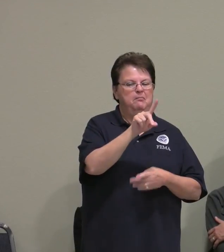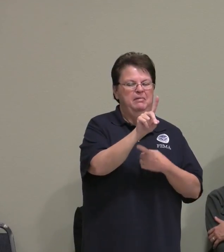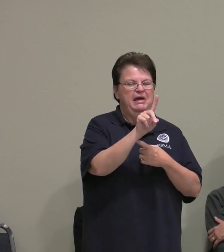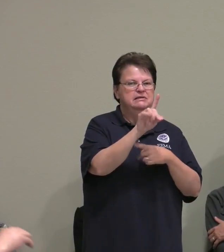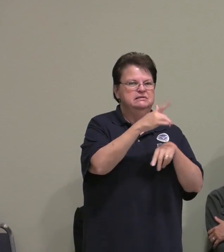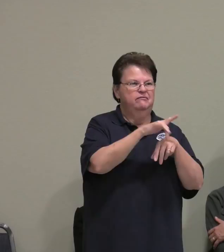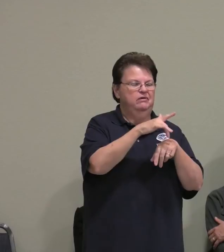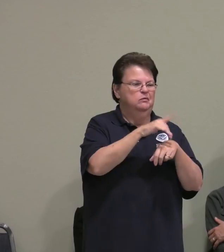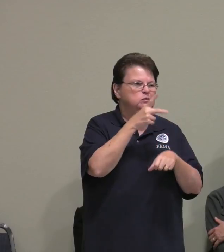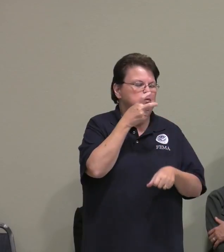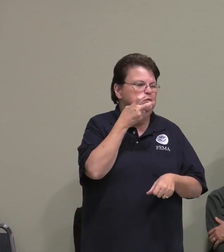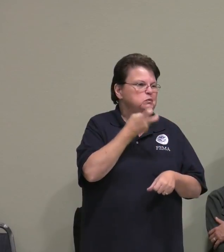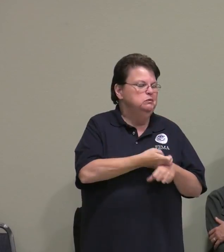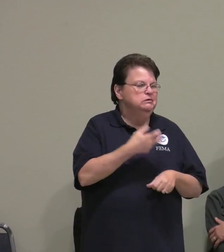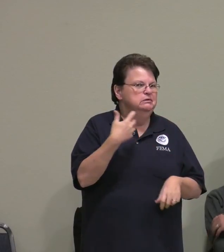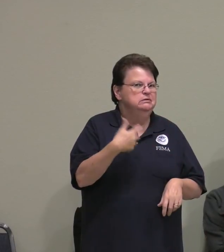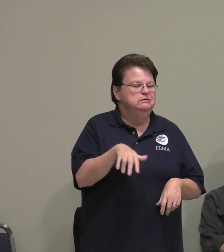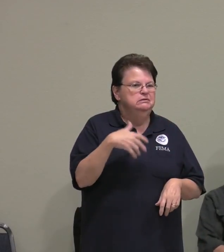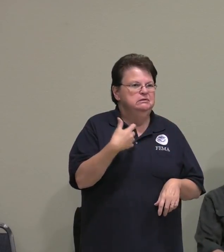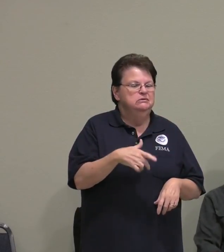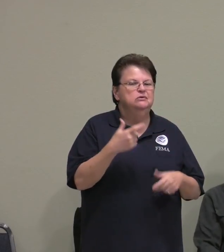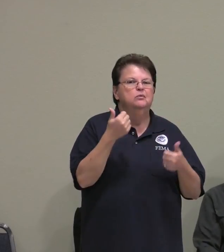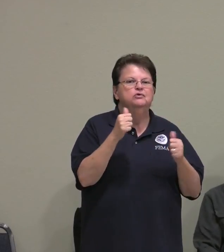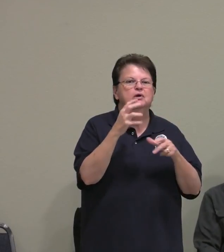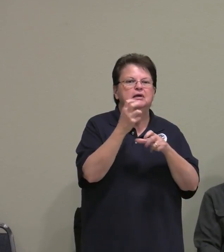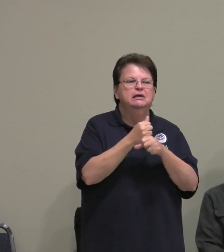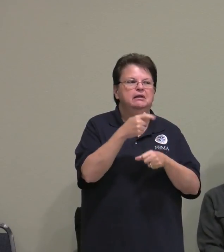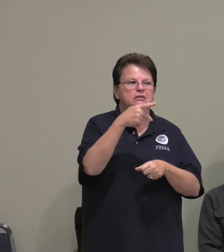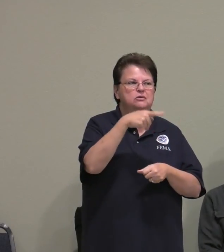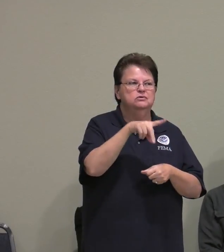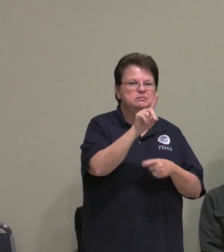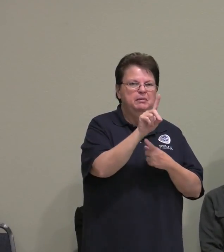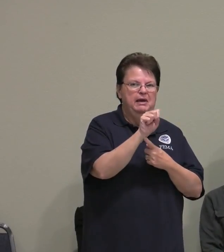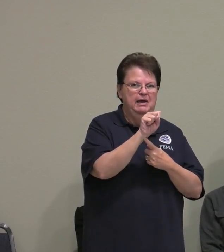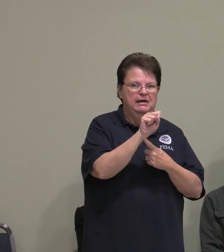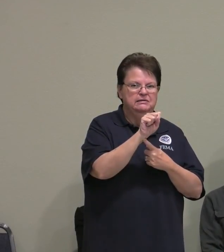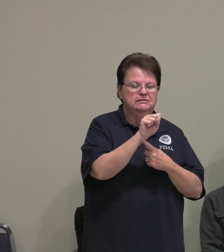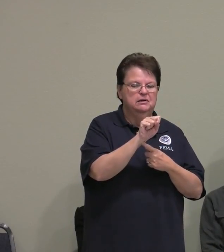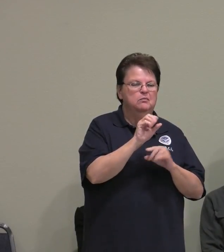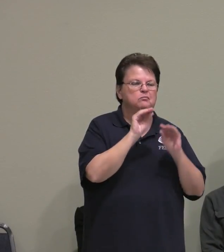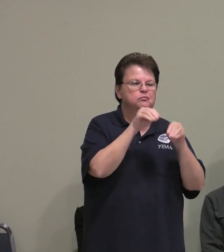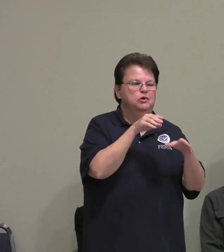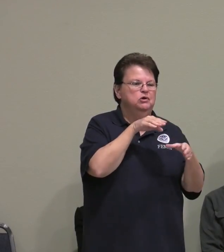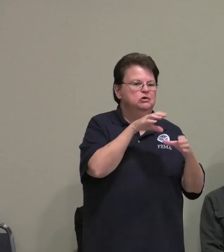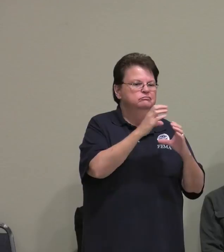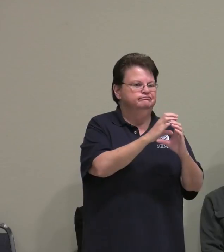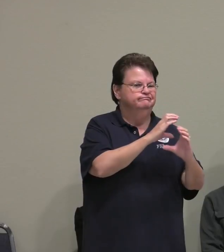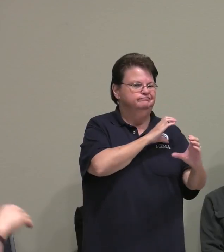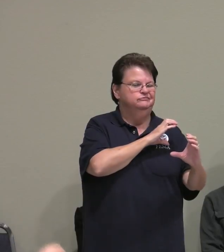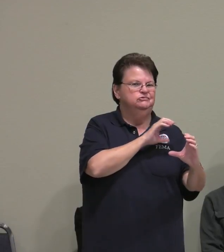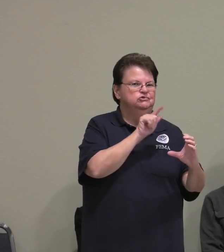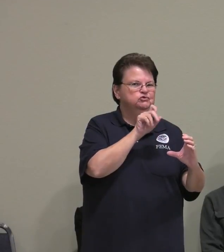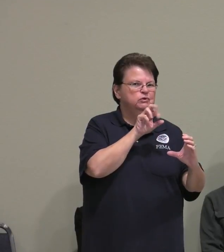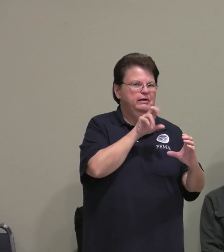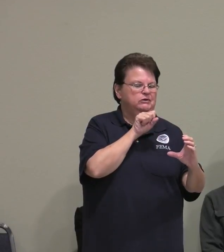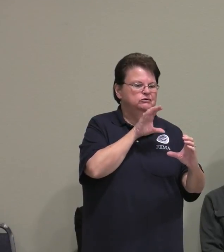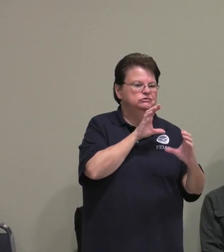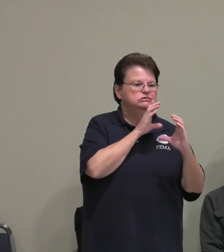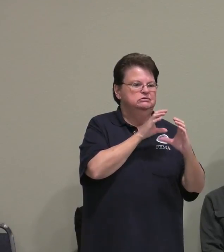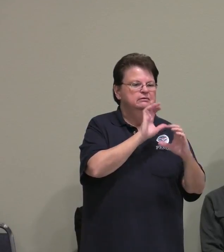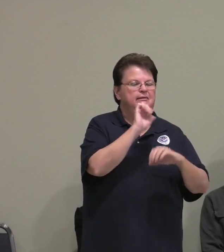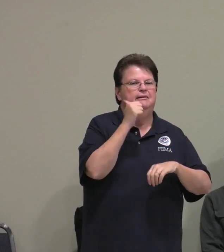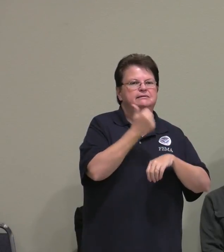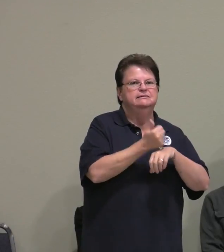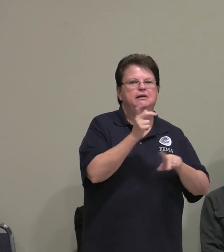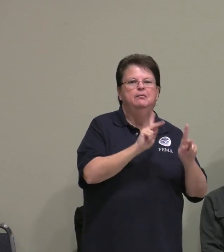It's tough. And so we are looking to get those pads and put trailers on those and move people in as quickly